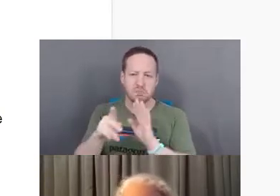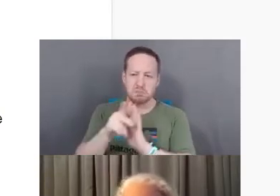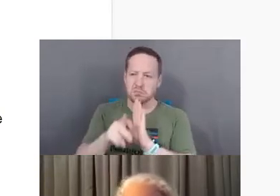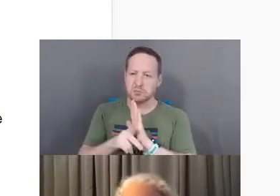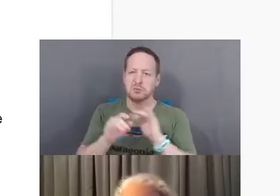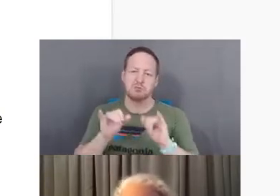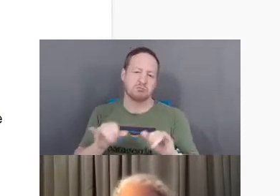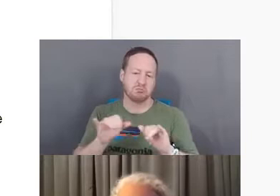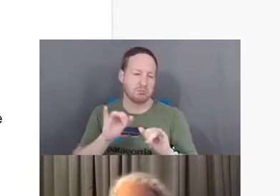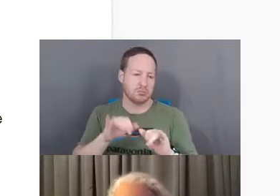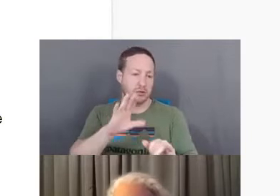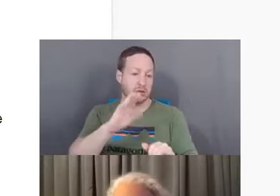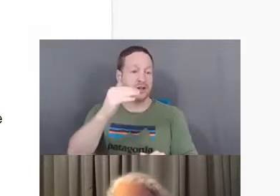RICDHH and the guiding principles.